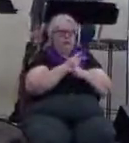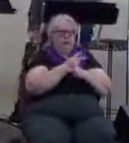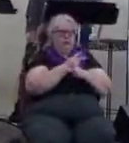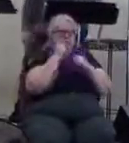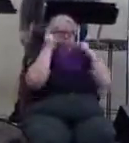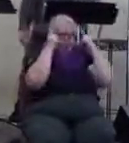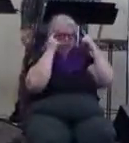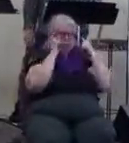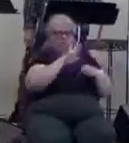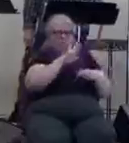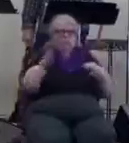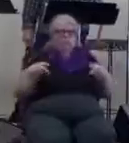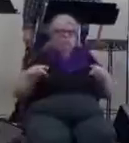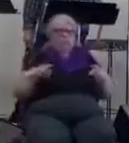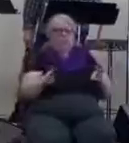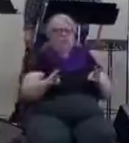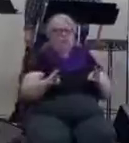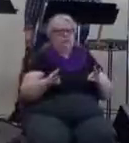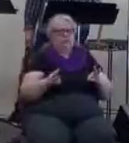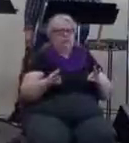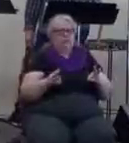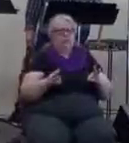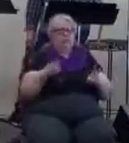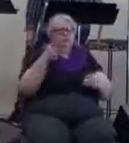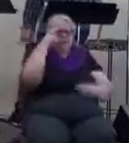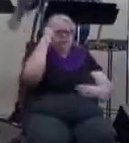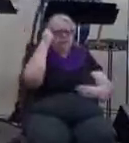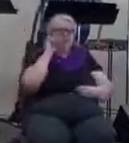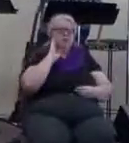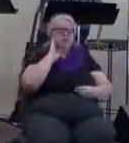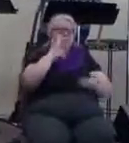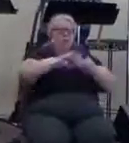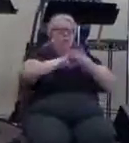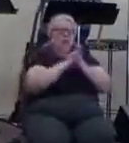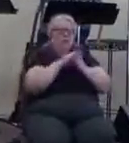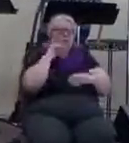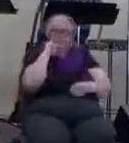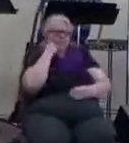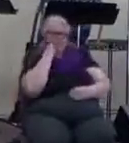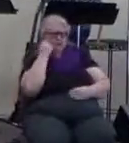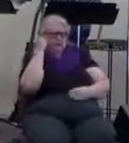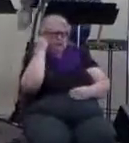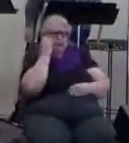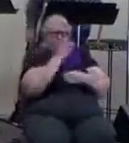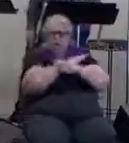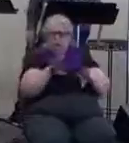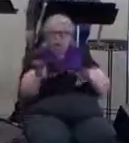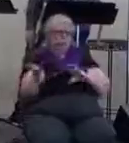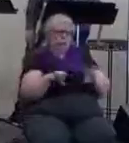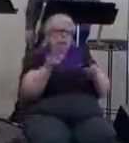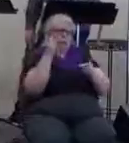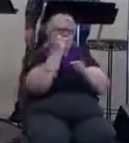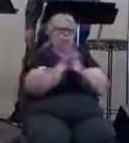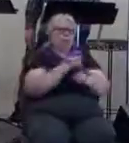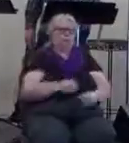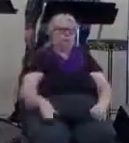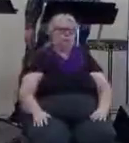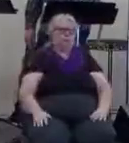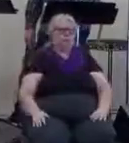boys, because this is going to get serious if you don't do it right.